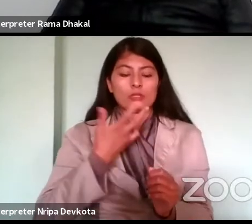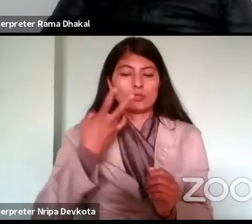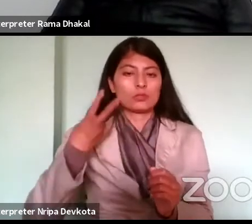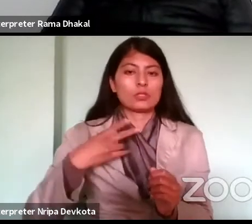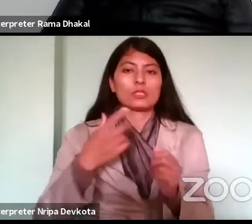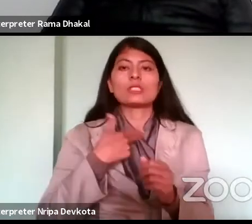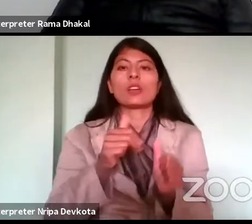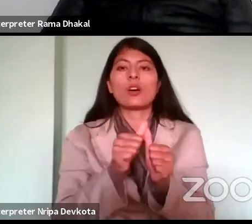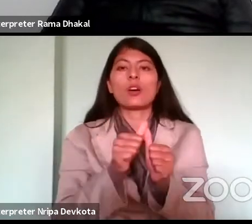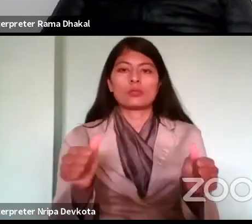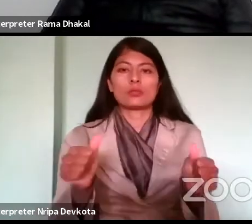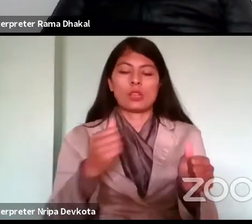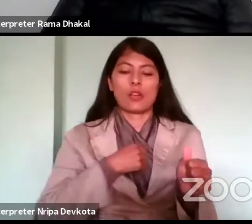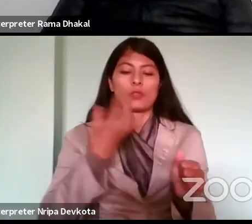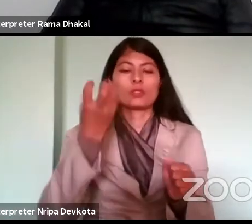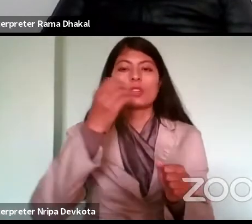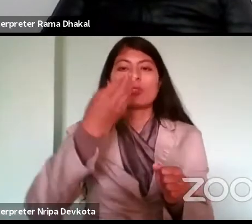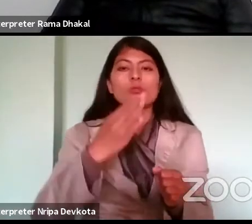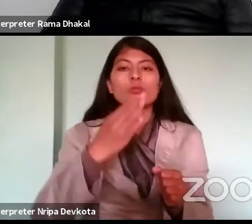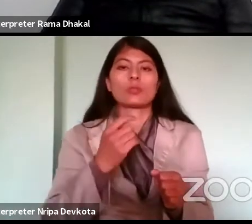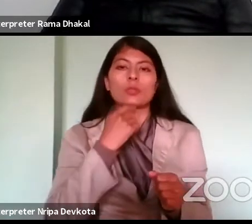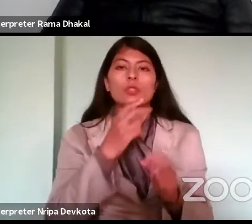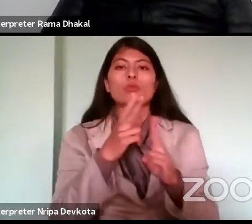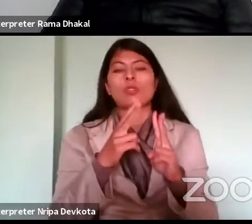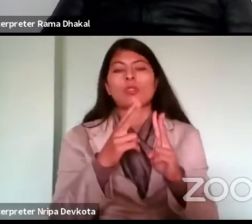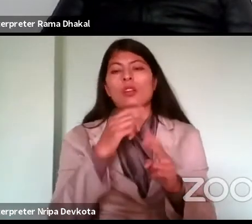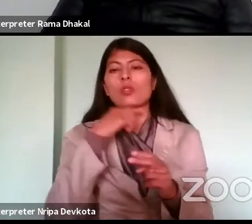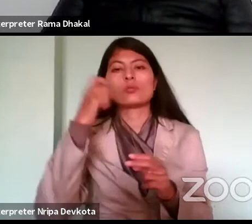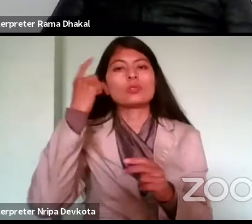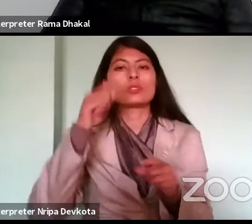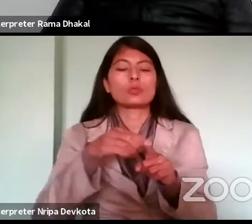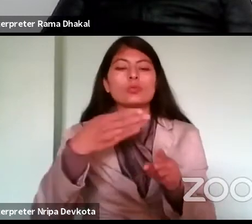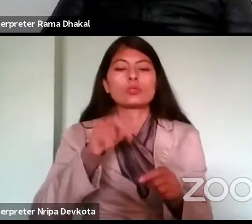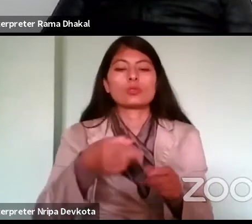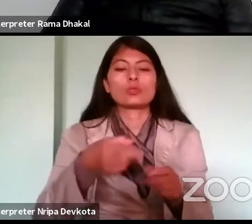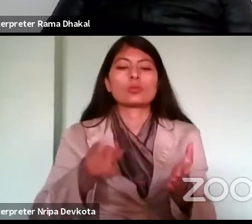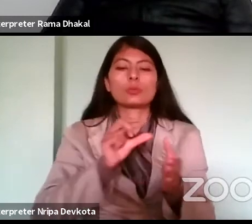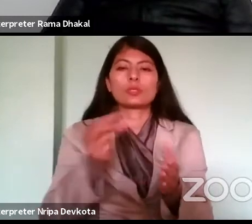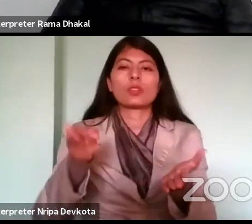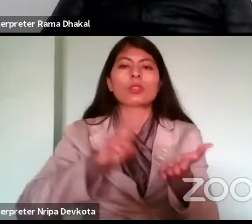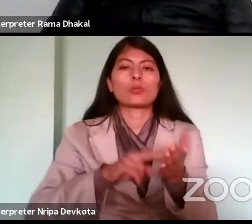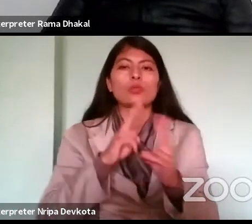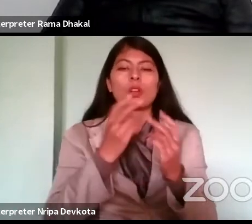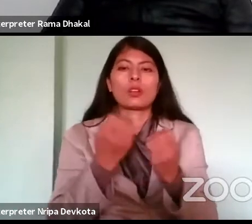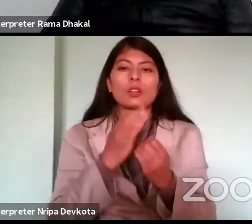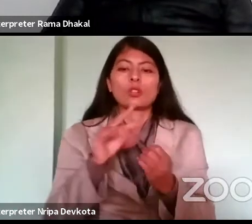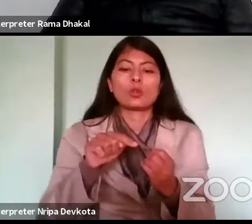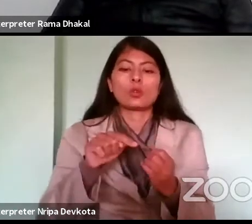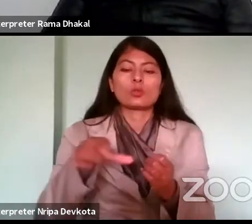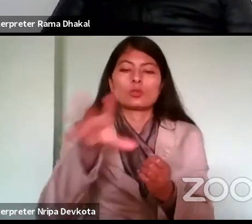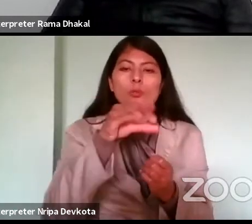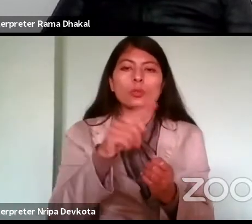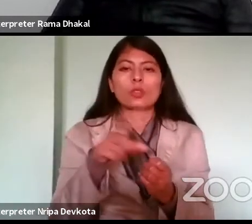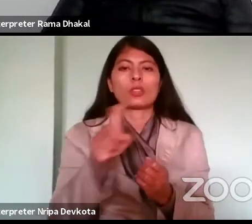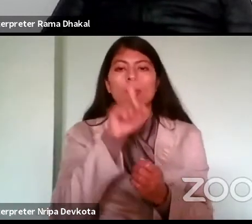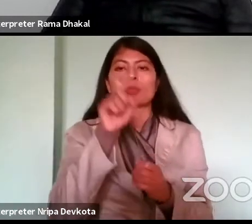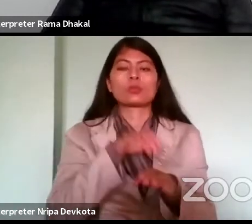a group of women who are so affected? And we will be talking more about this. And it is a question that I think all of us need